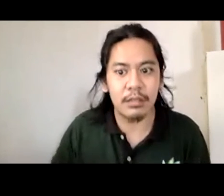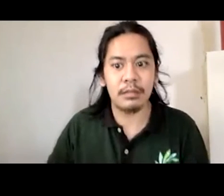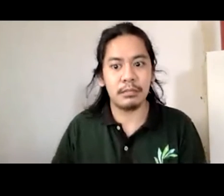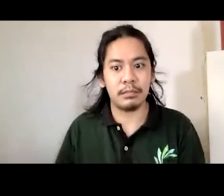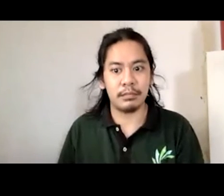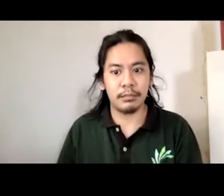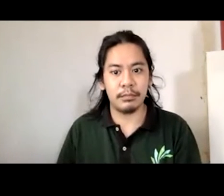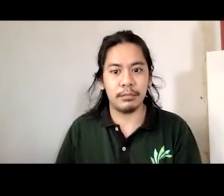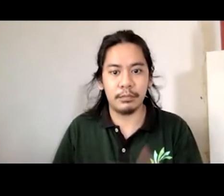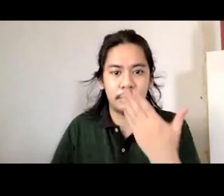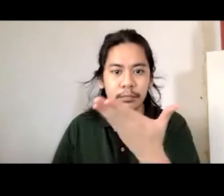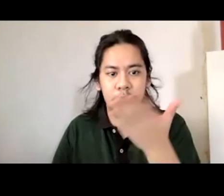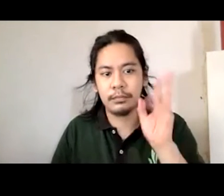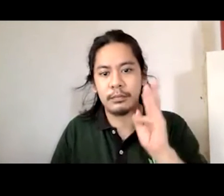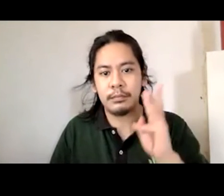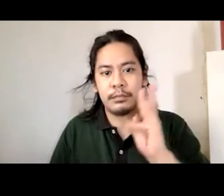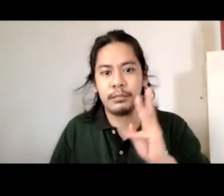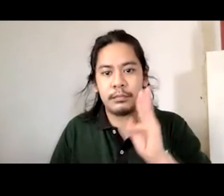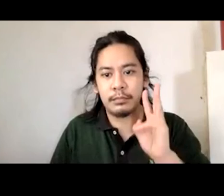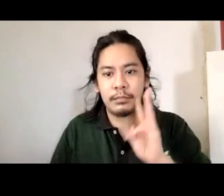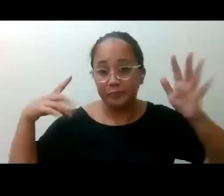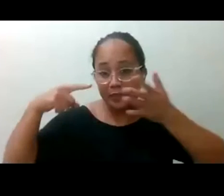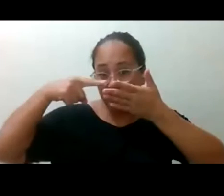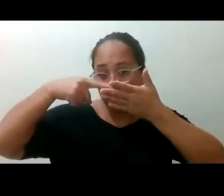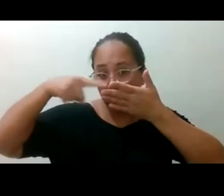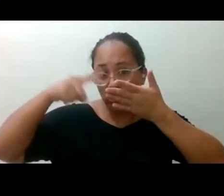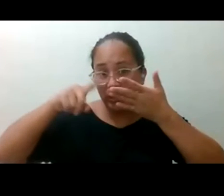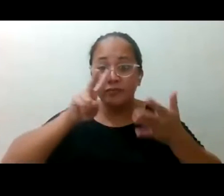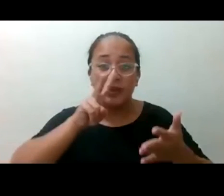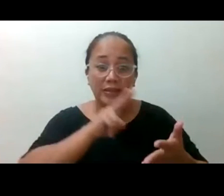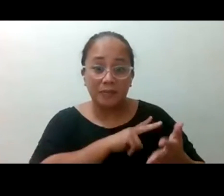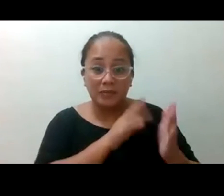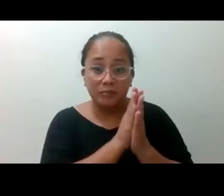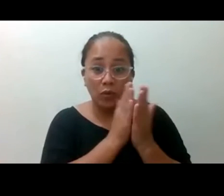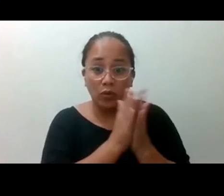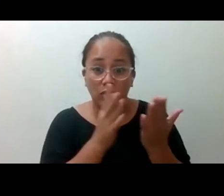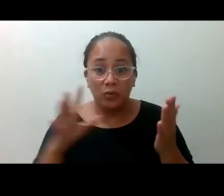uh, let me check the Vietnamese version and get back to you.